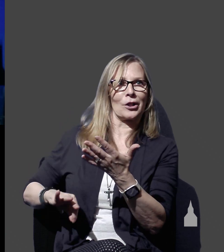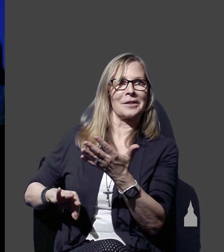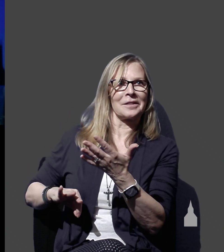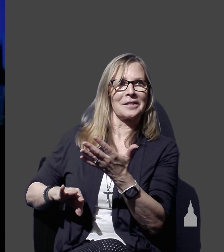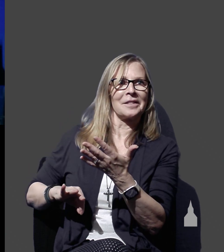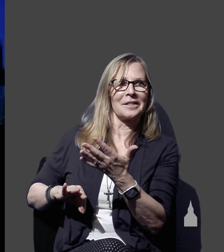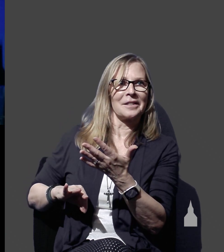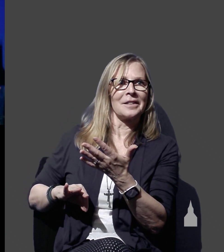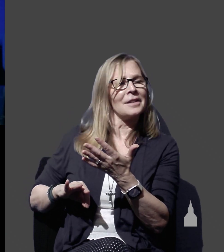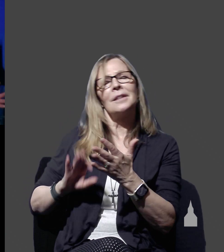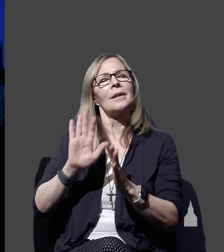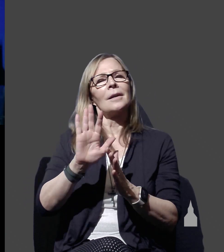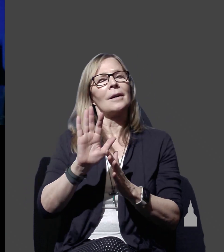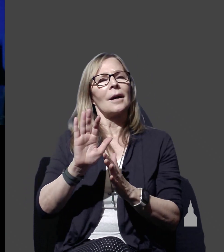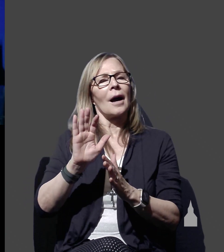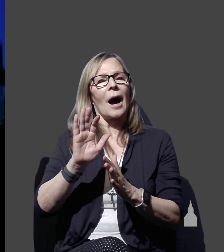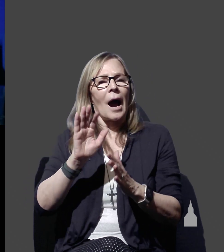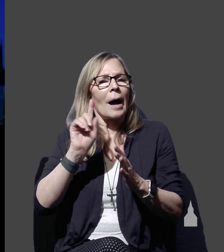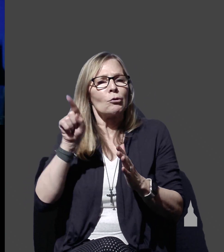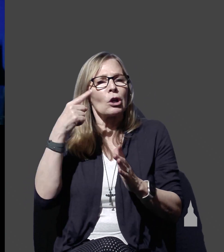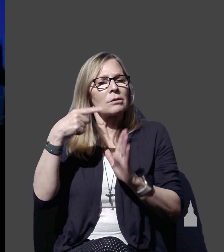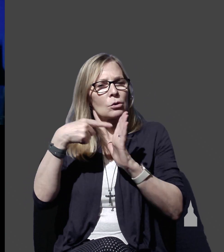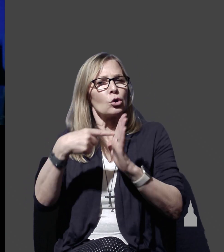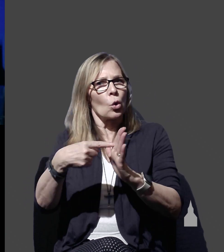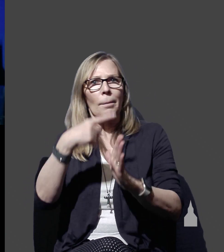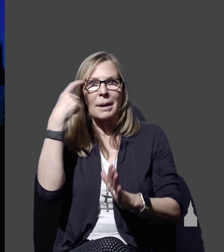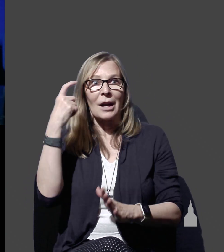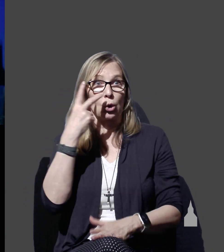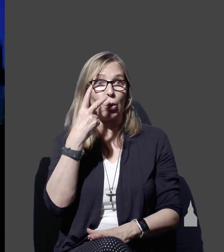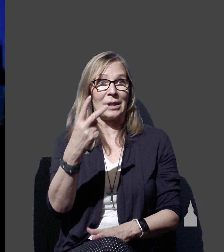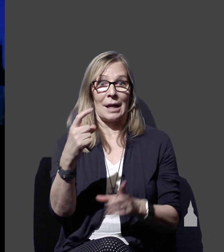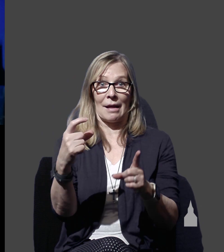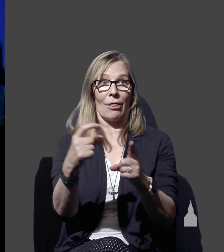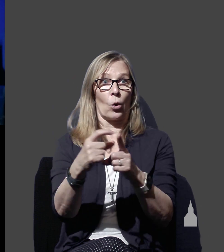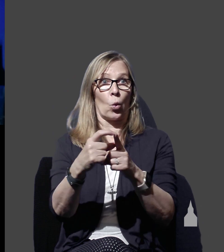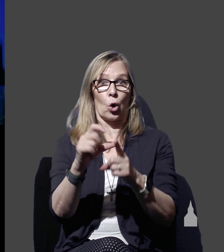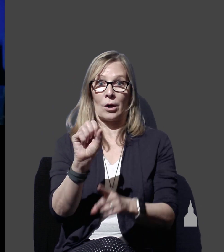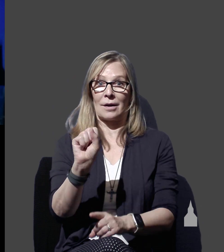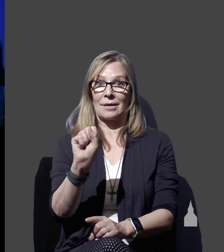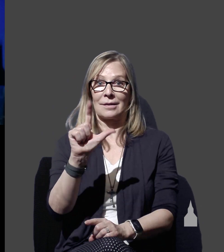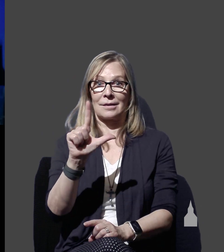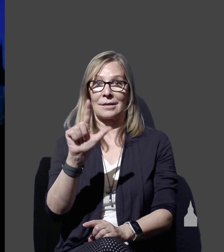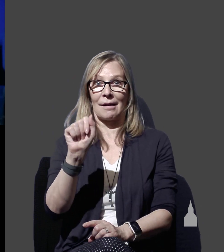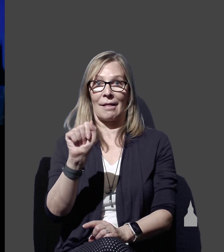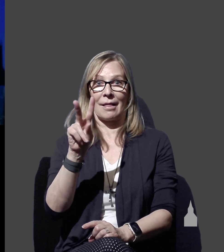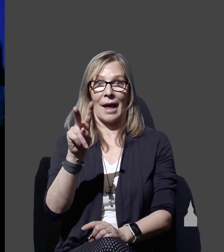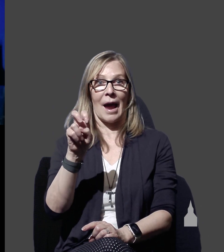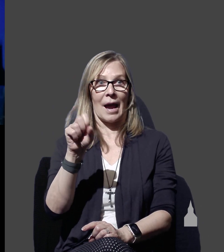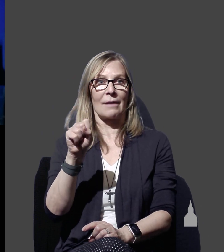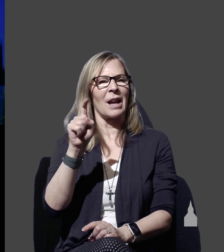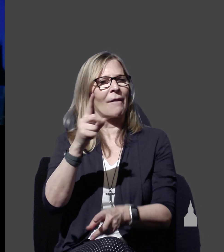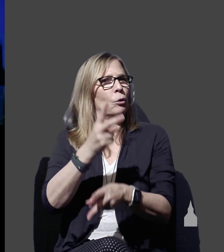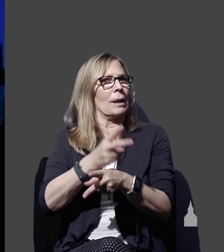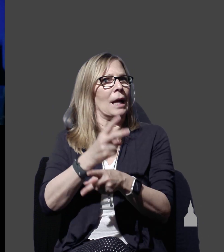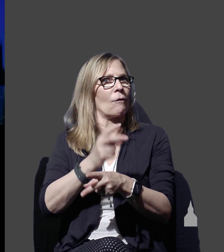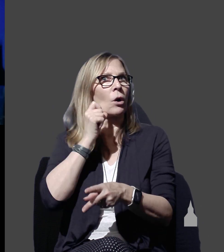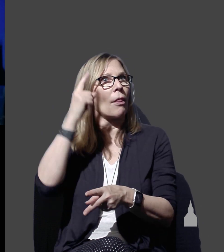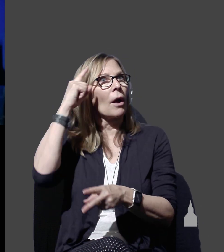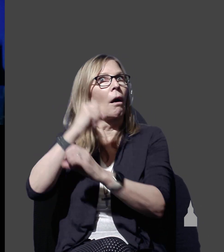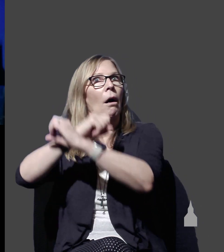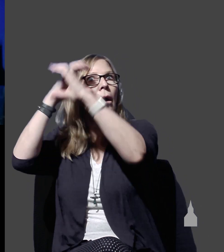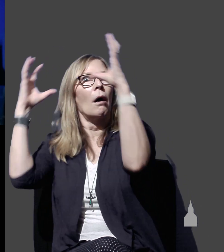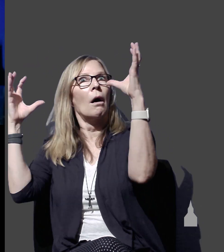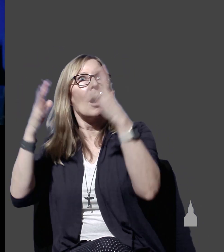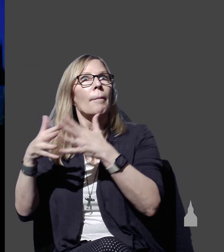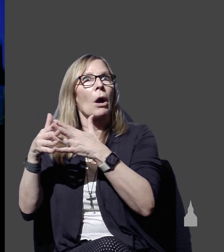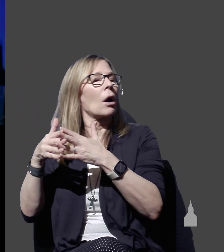this not to commend or anything else. It's just to point out that when we see slaves in the New Testament, we have to be careful to immediately equate it with what existed